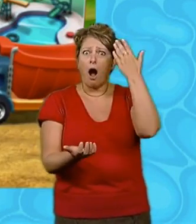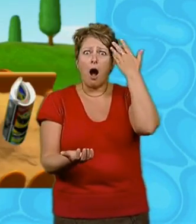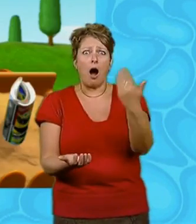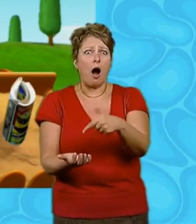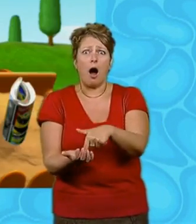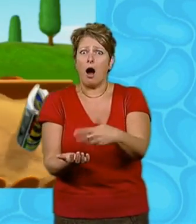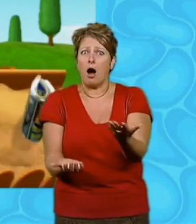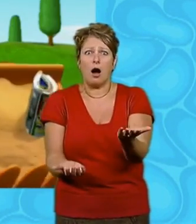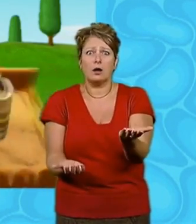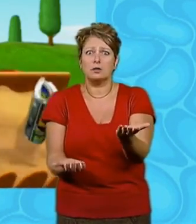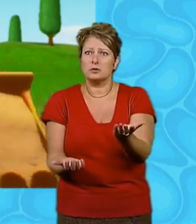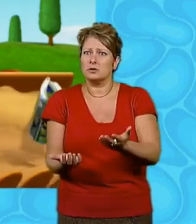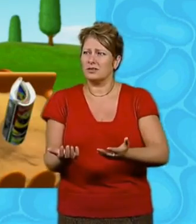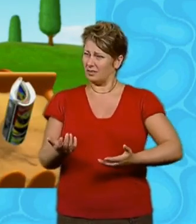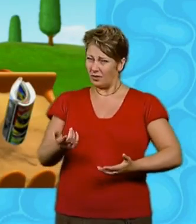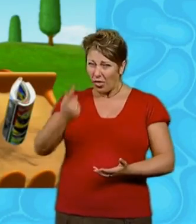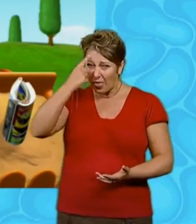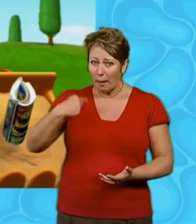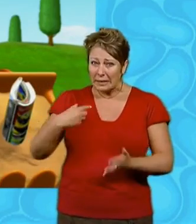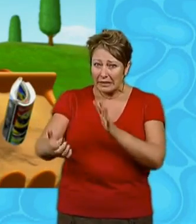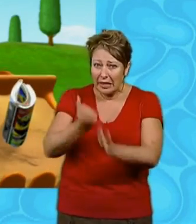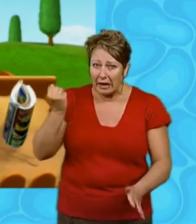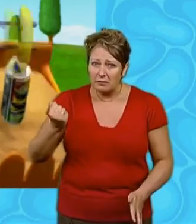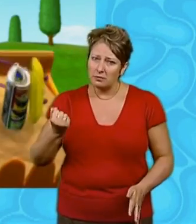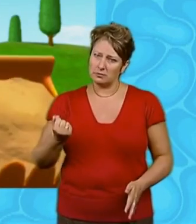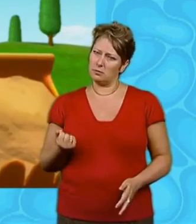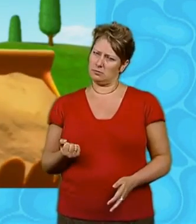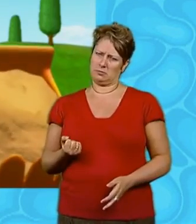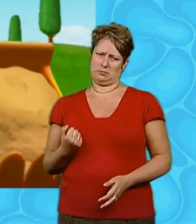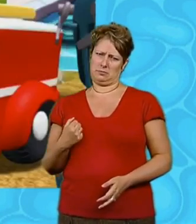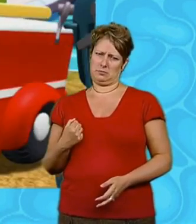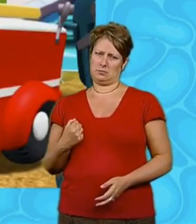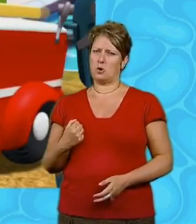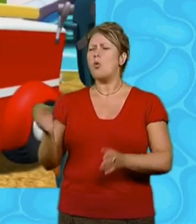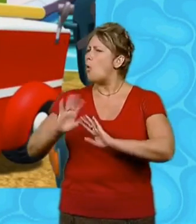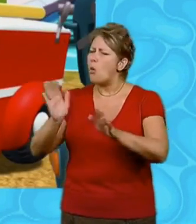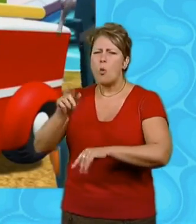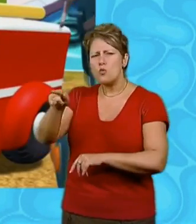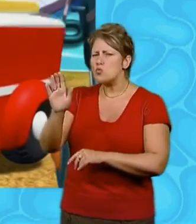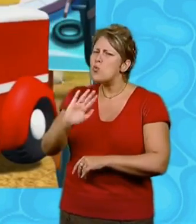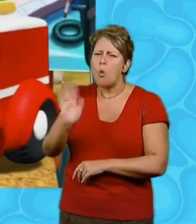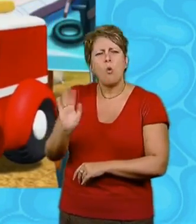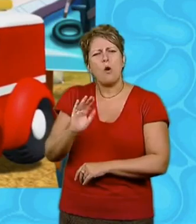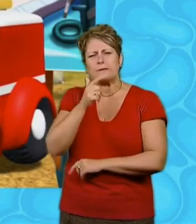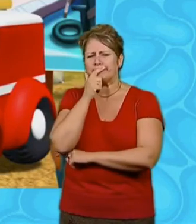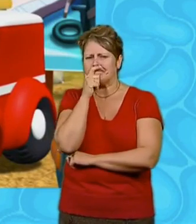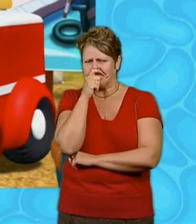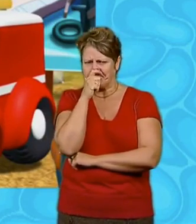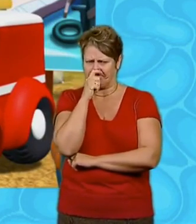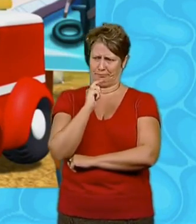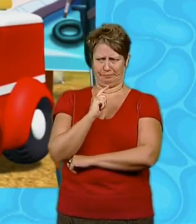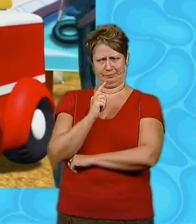there. I can't believe this. You really think that I stole it? Of course not, DJ. But you must